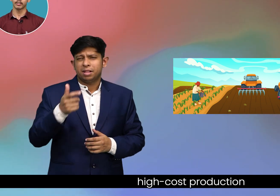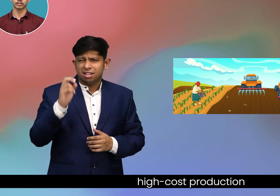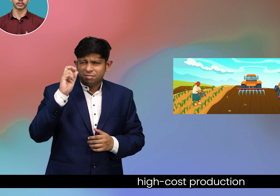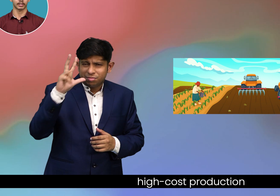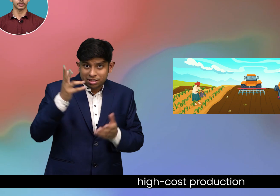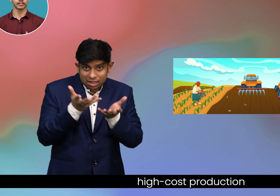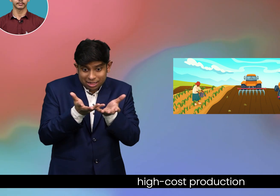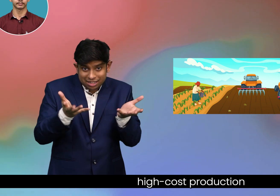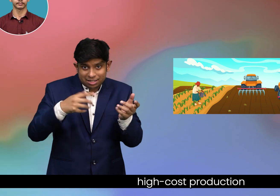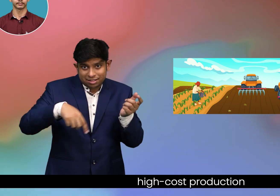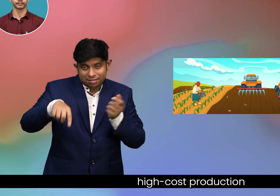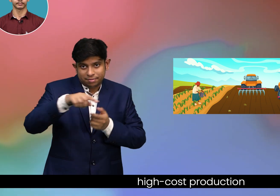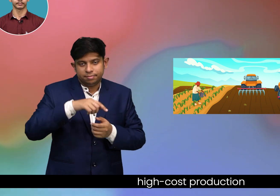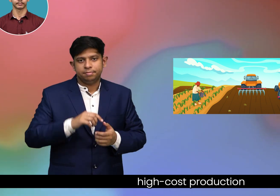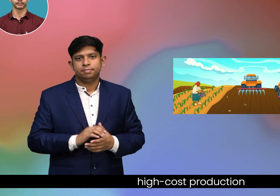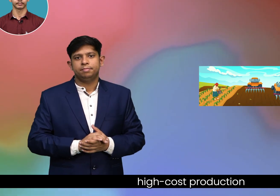high cost production,